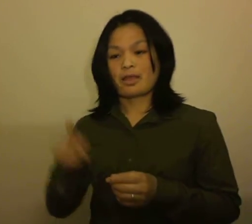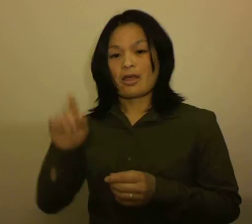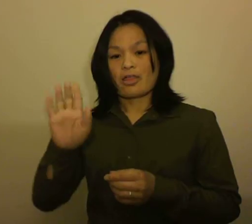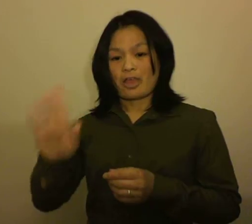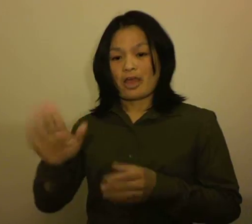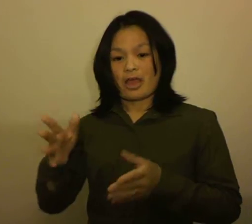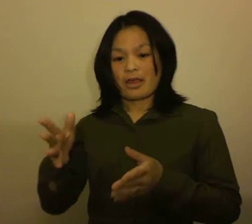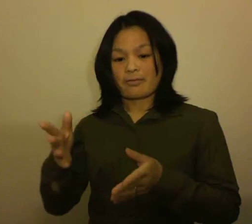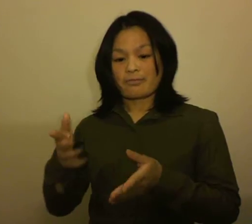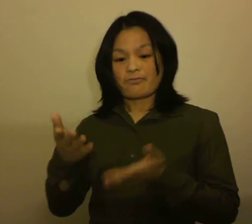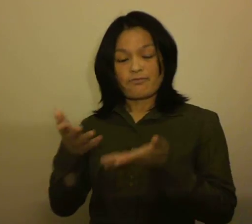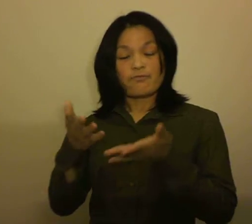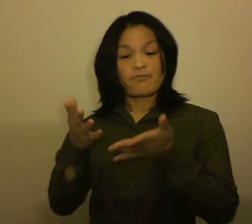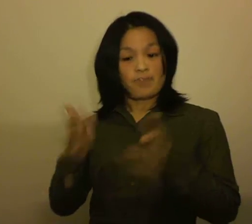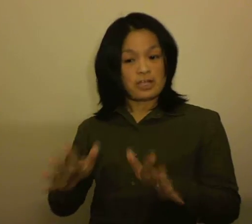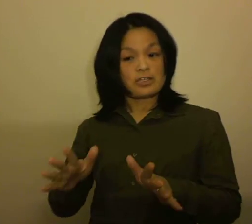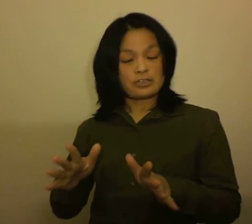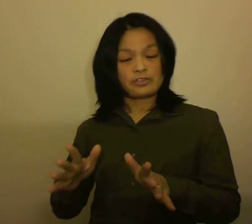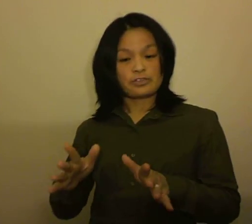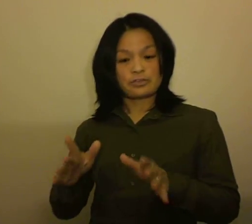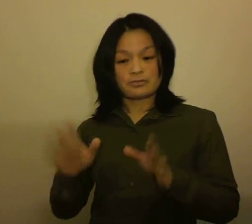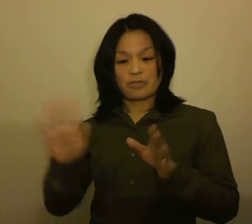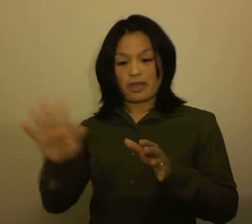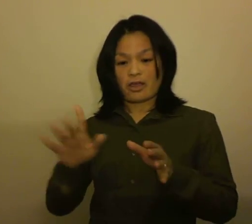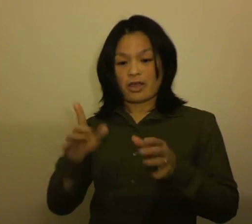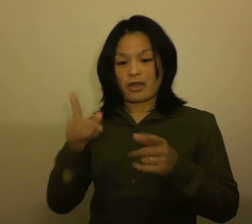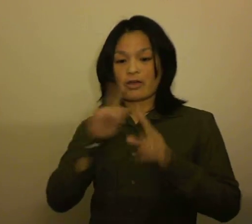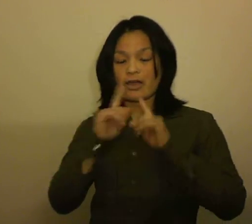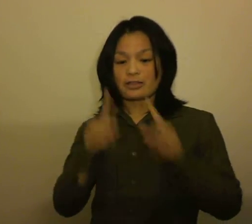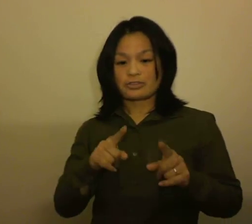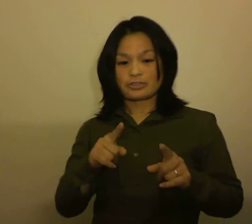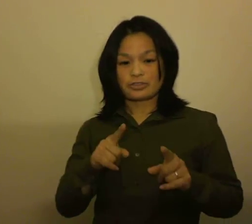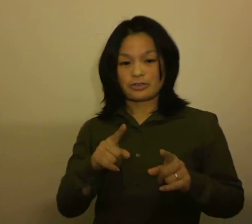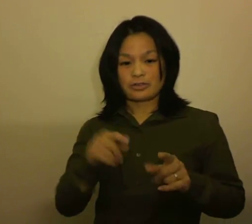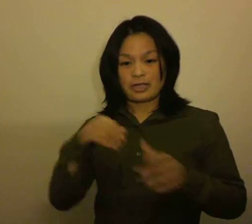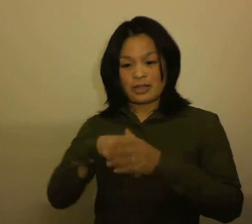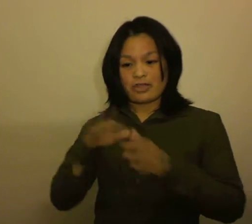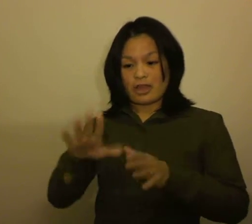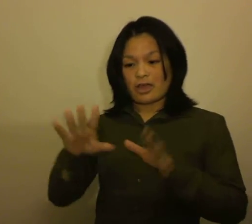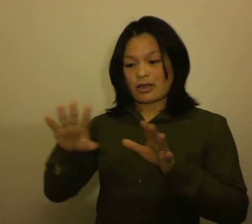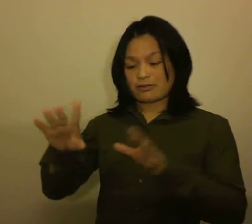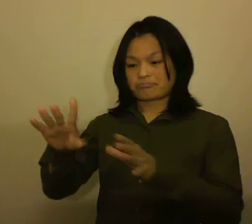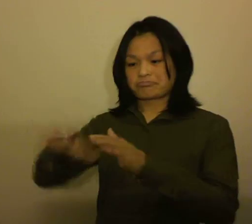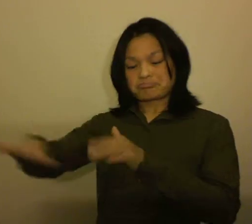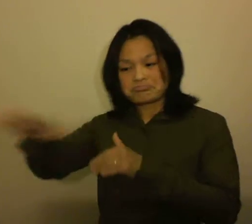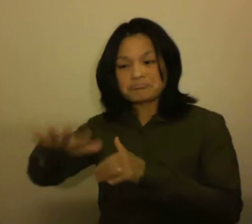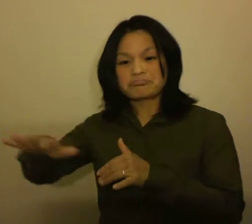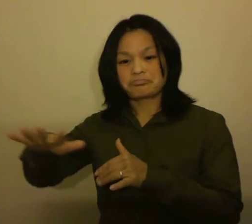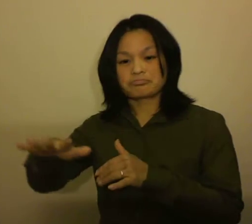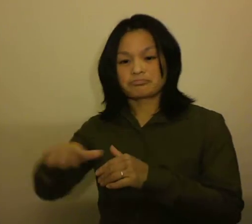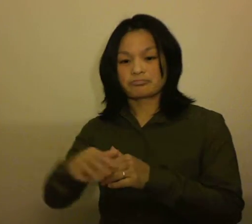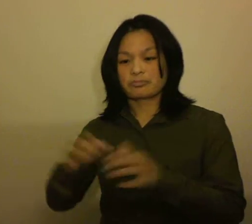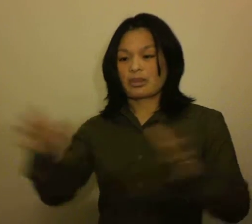in their own space. And then you can strategically place them in small groups and ask them to share their